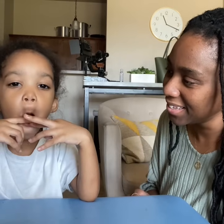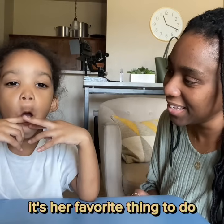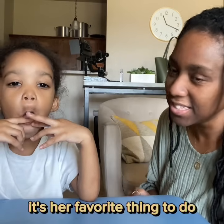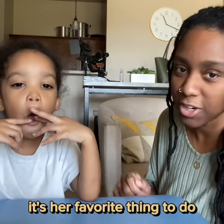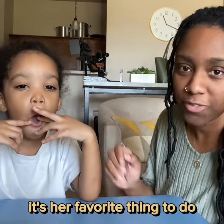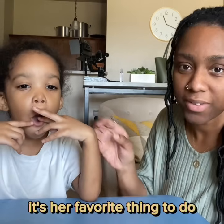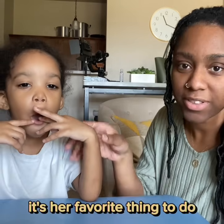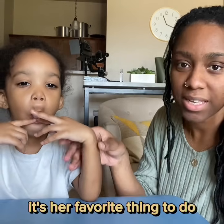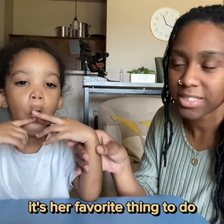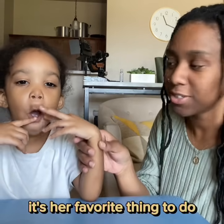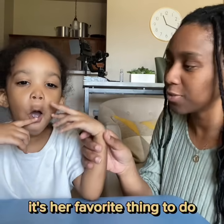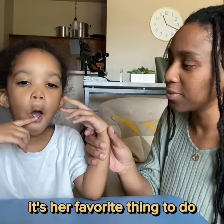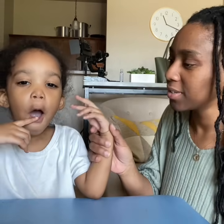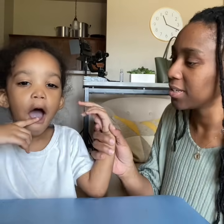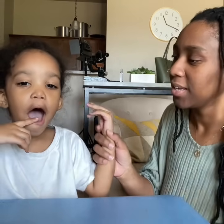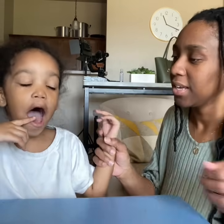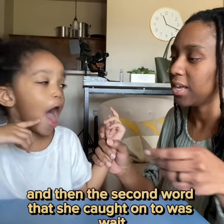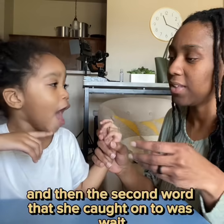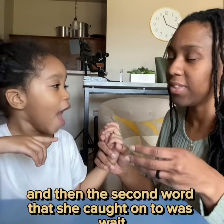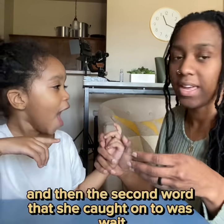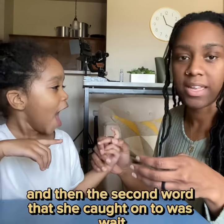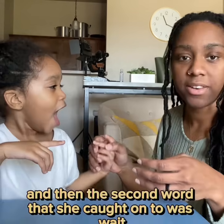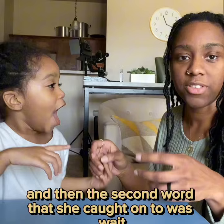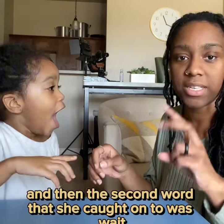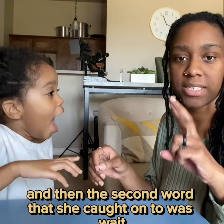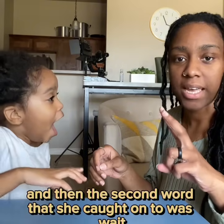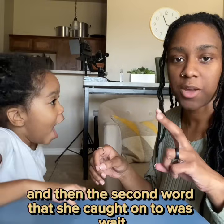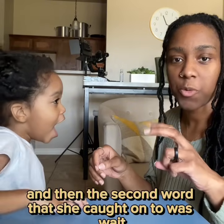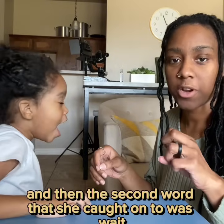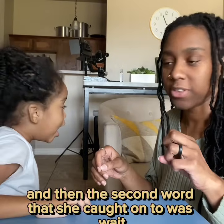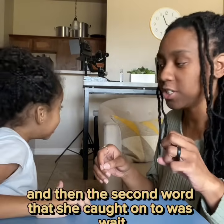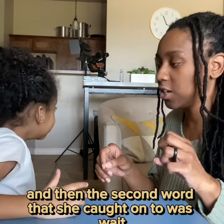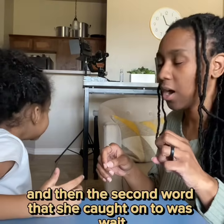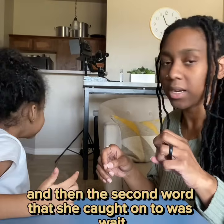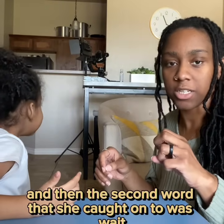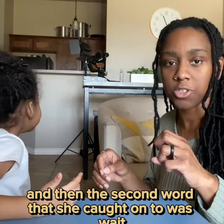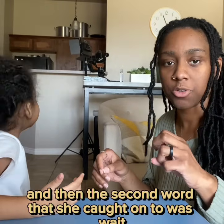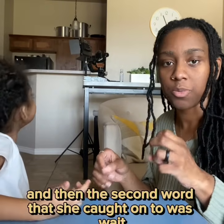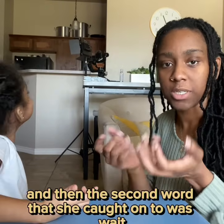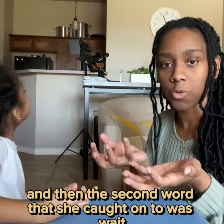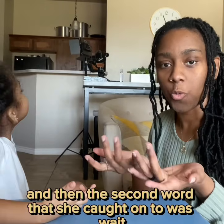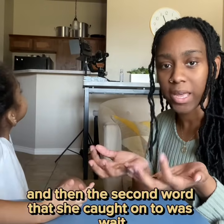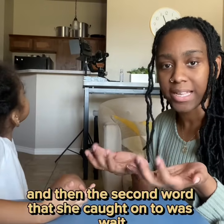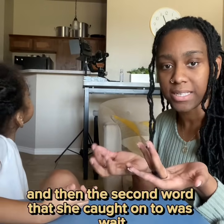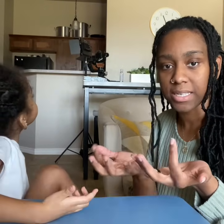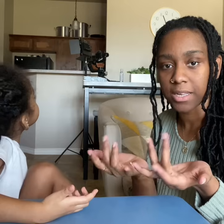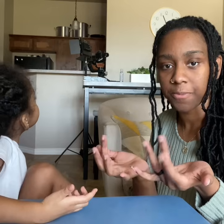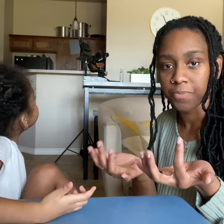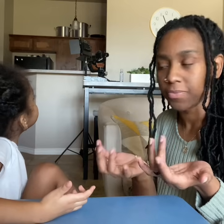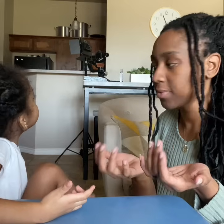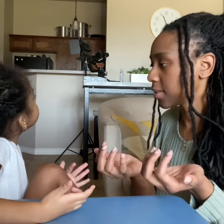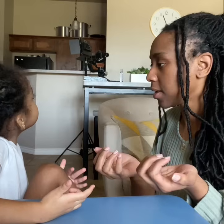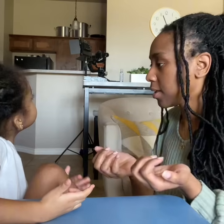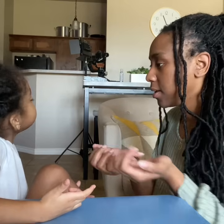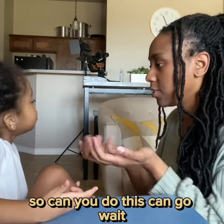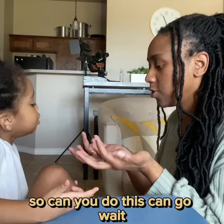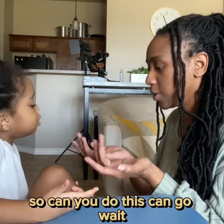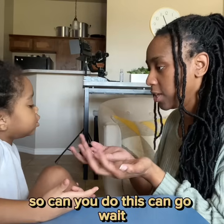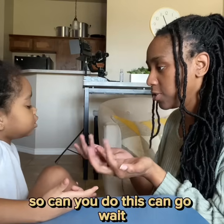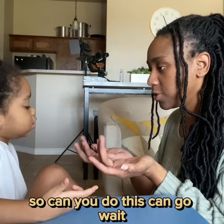It's her favorite thing to do. And then the second word that she caught on to was wait. So, can you do this?